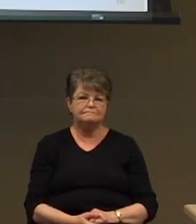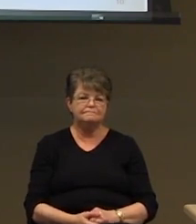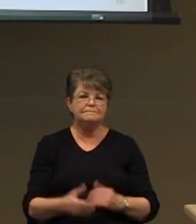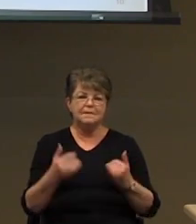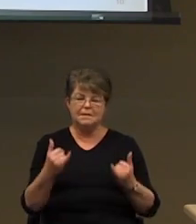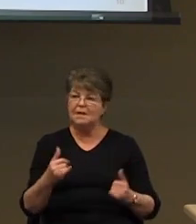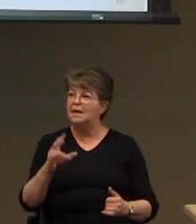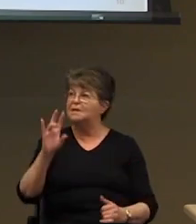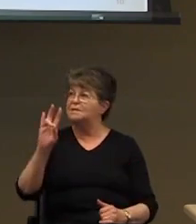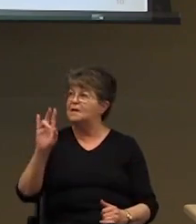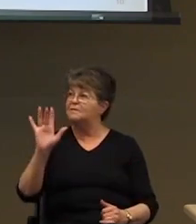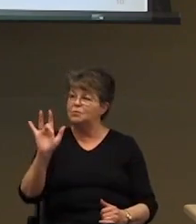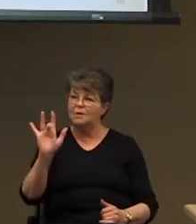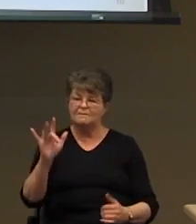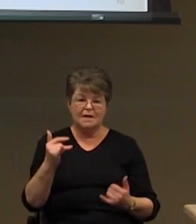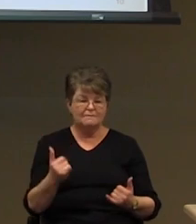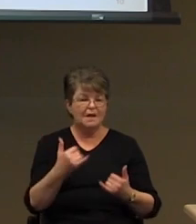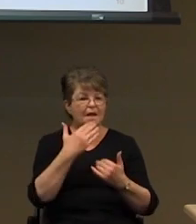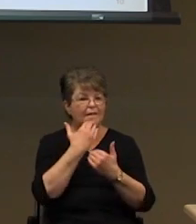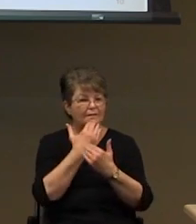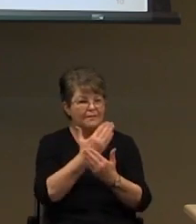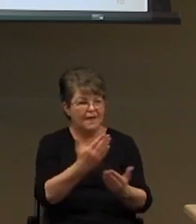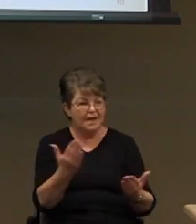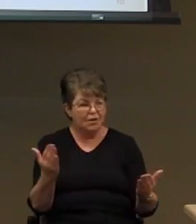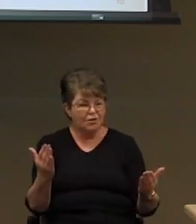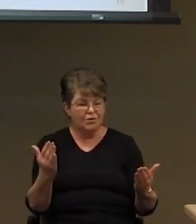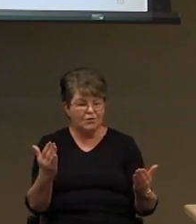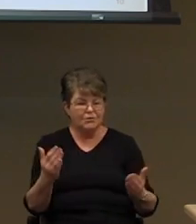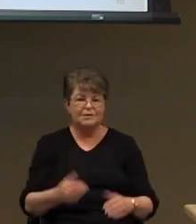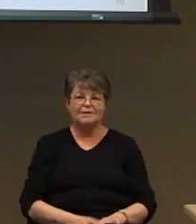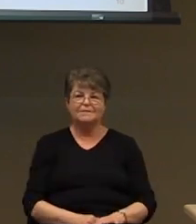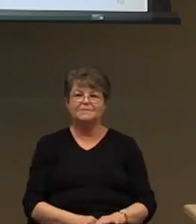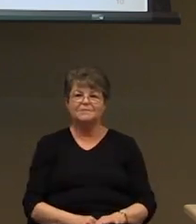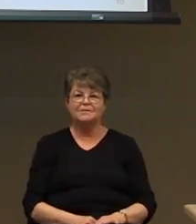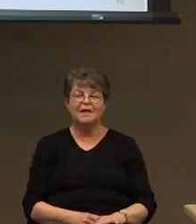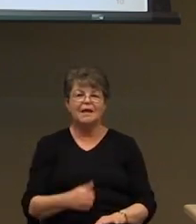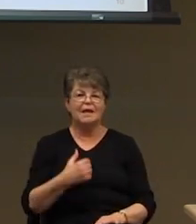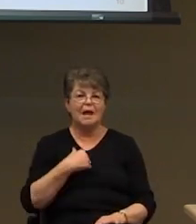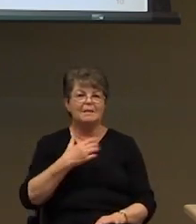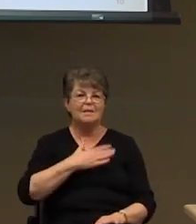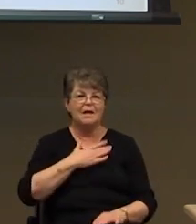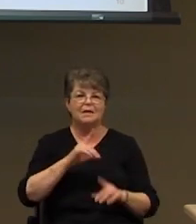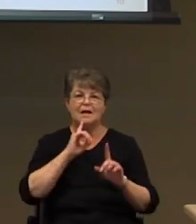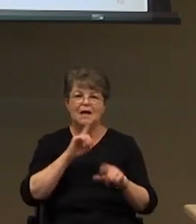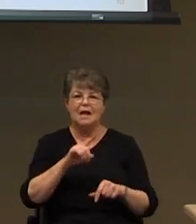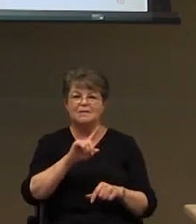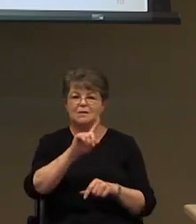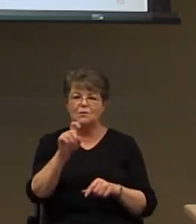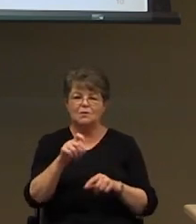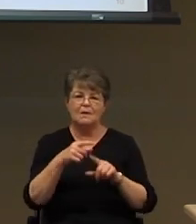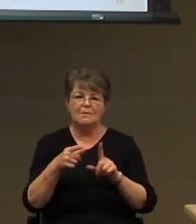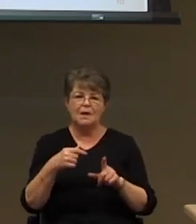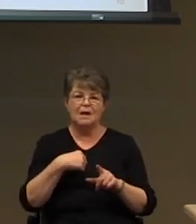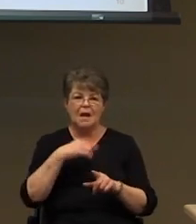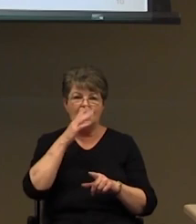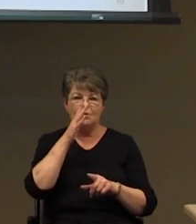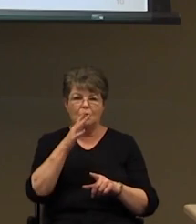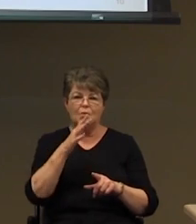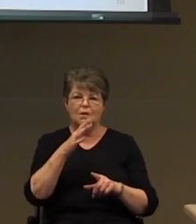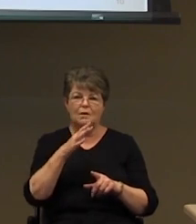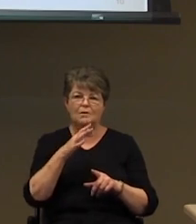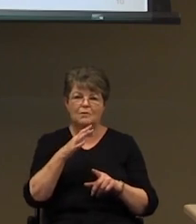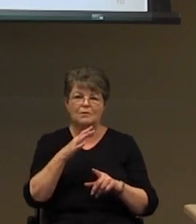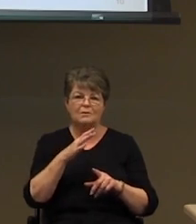It is 7:25 now. Thank you, Mr. Series. I am happy to answer questions, but I am going to relieve you of